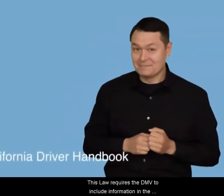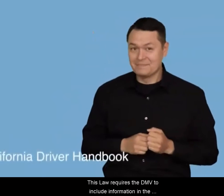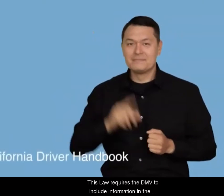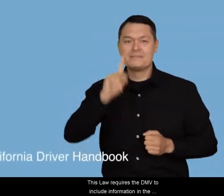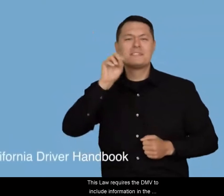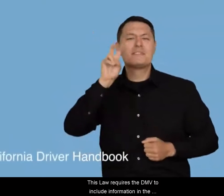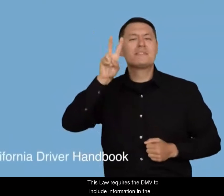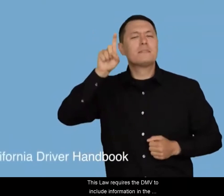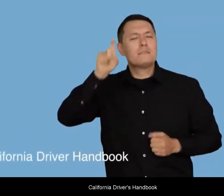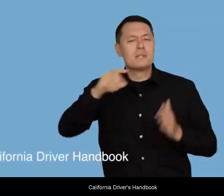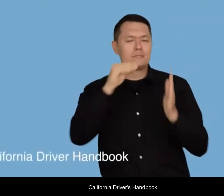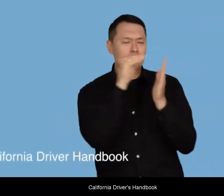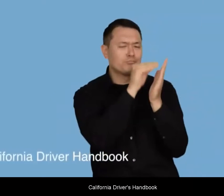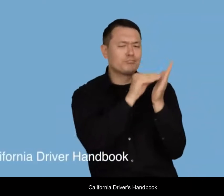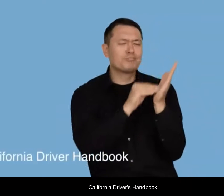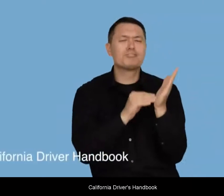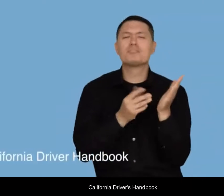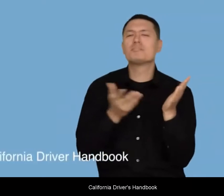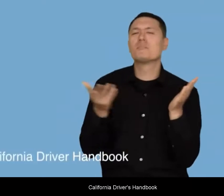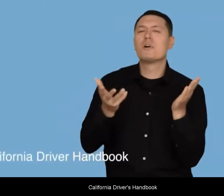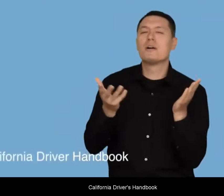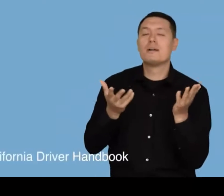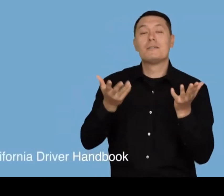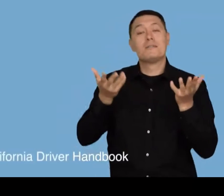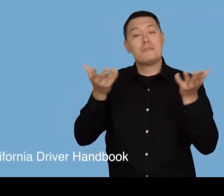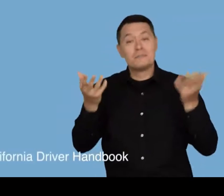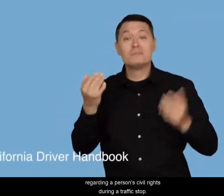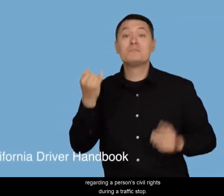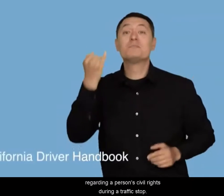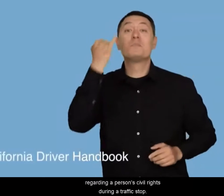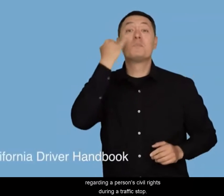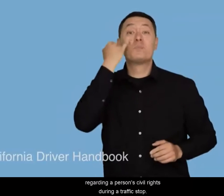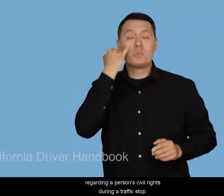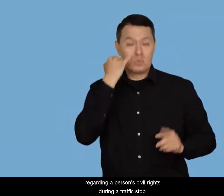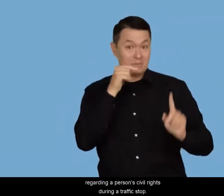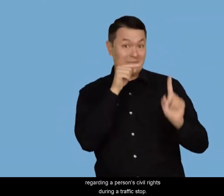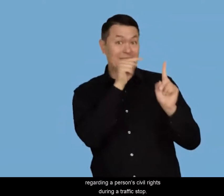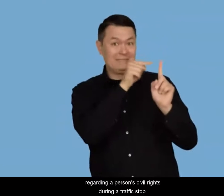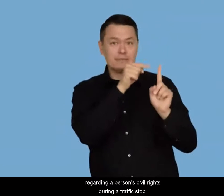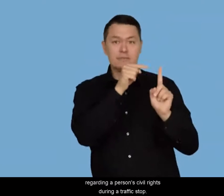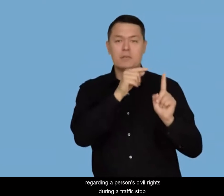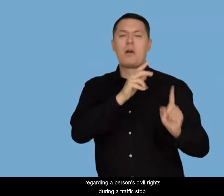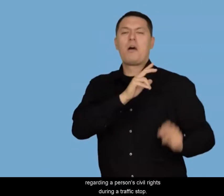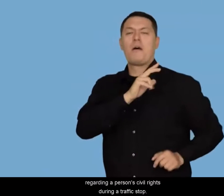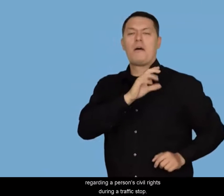include information in the California Driver's Handbook regarding a person's civil rights during a traffic